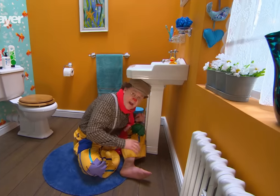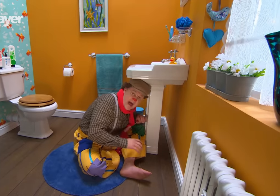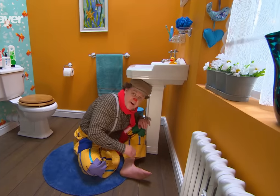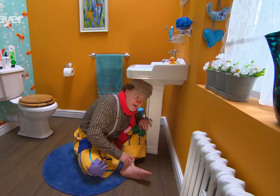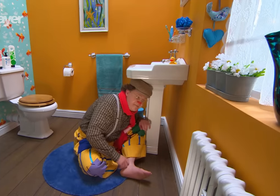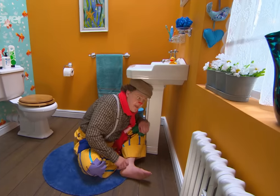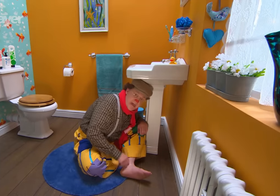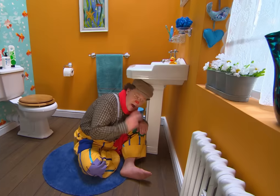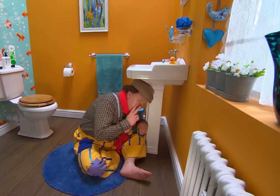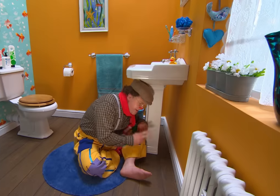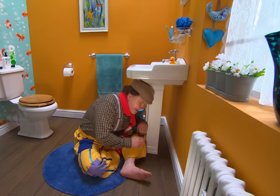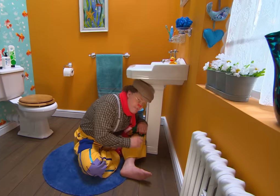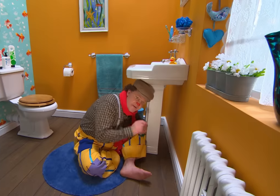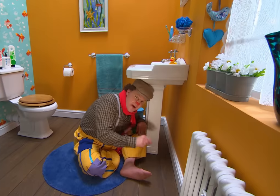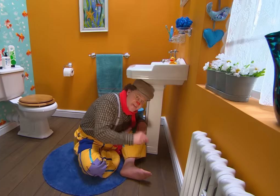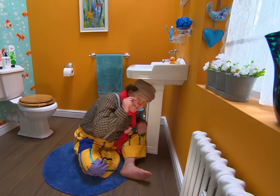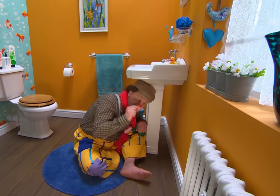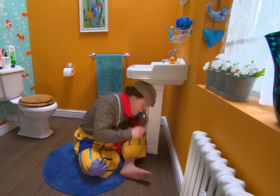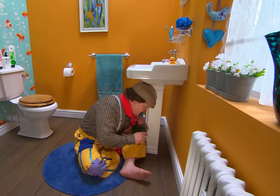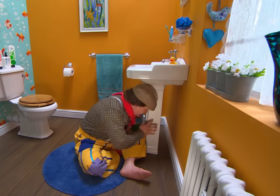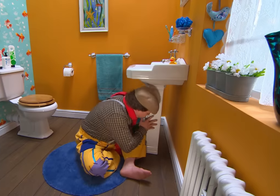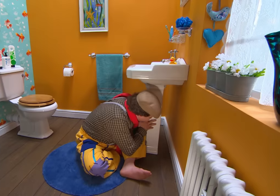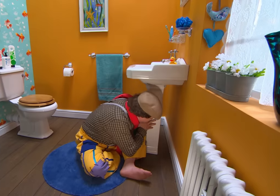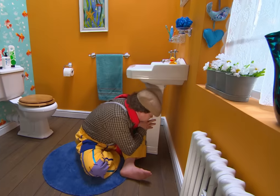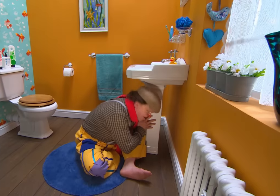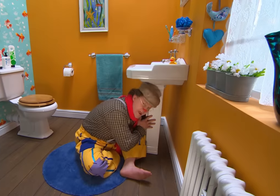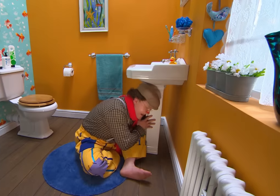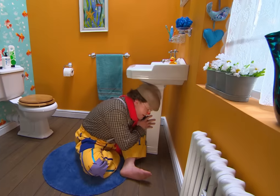hello. I'm looking for my sock. I can't find it anywhere.